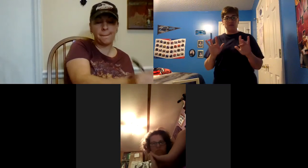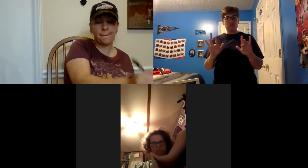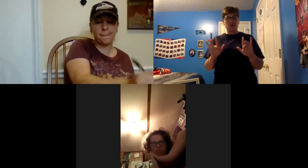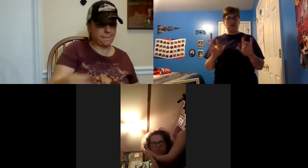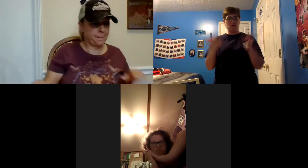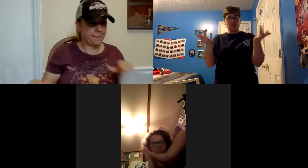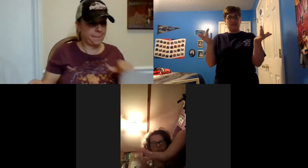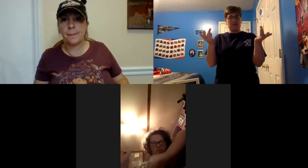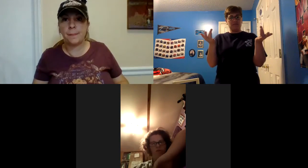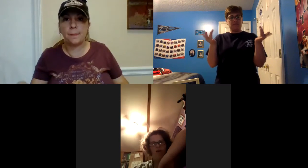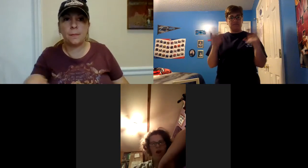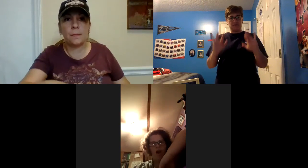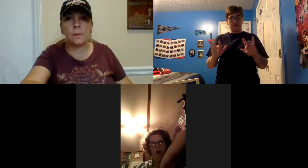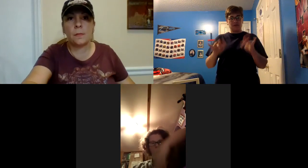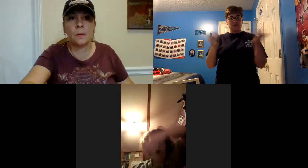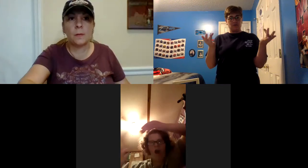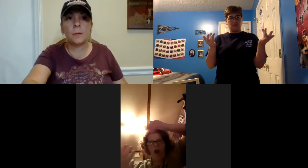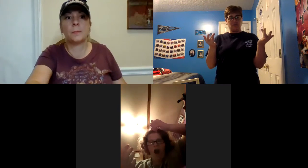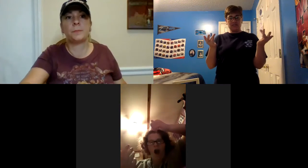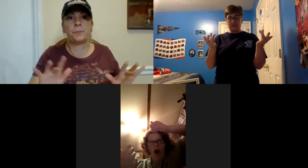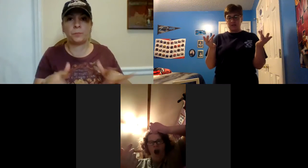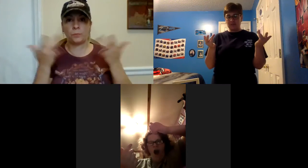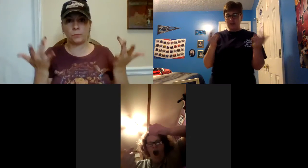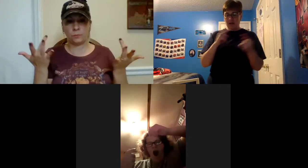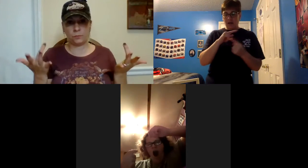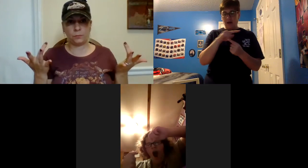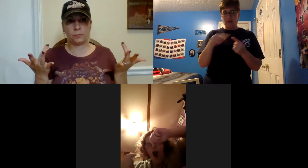And then we just went over what's up